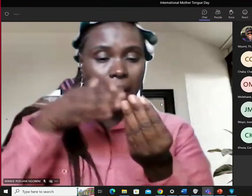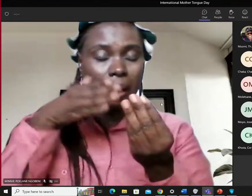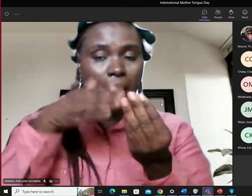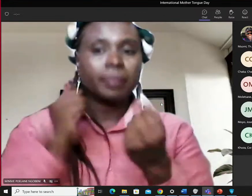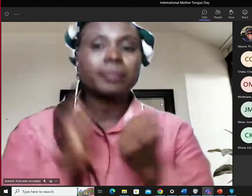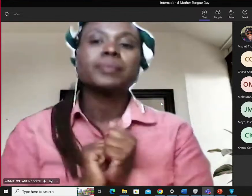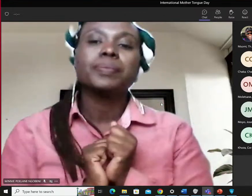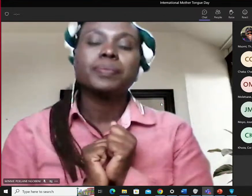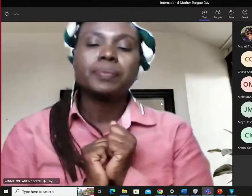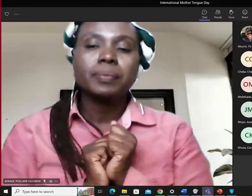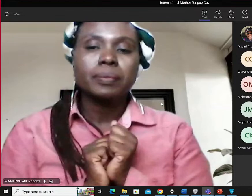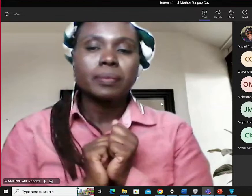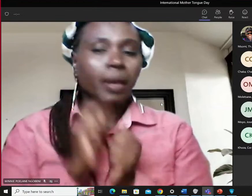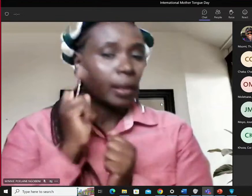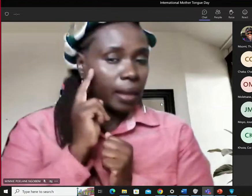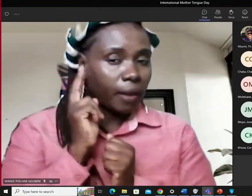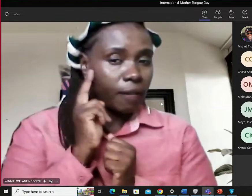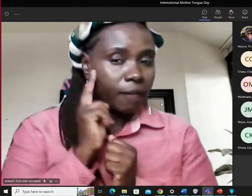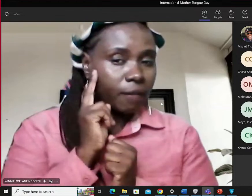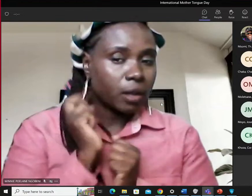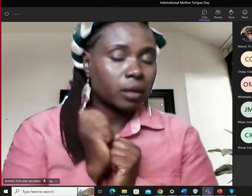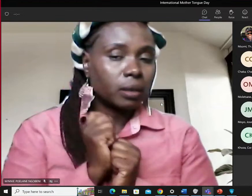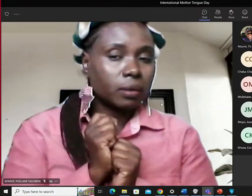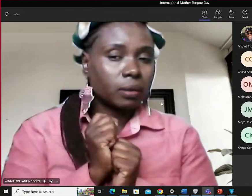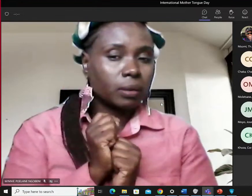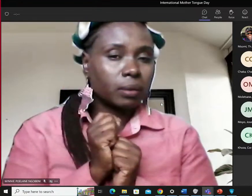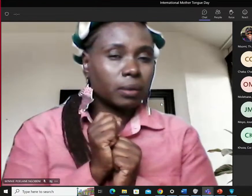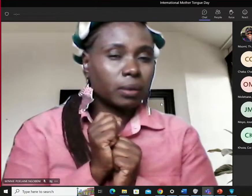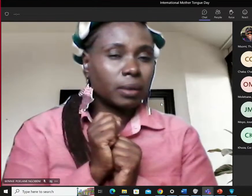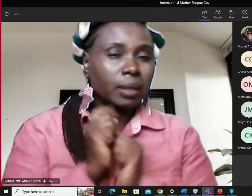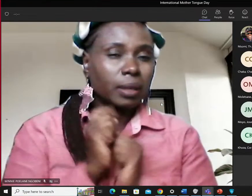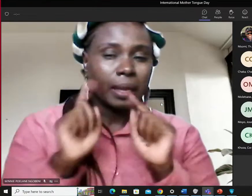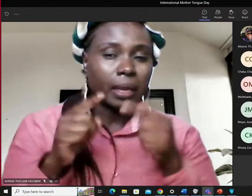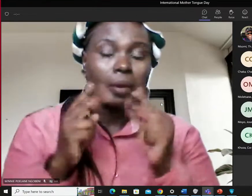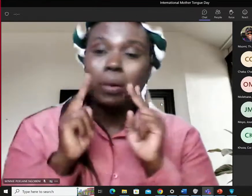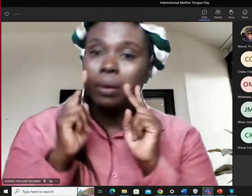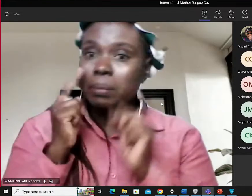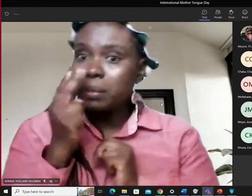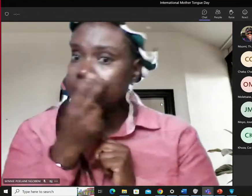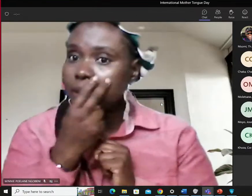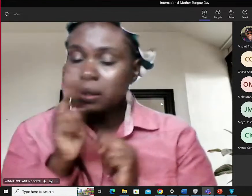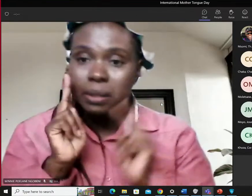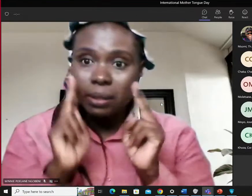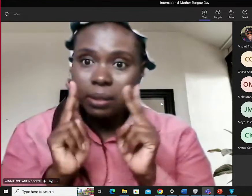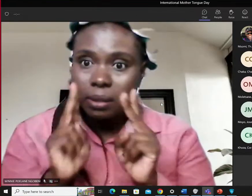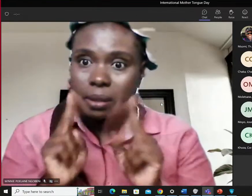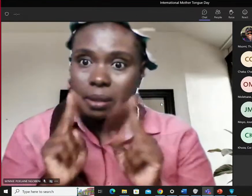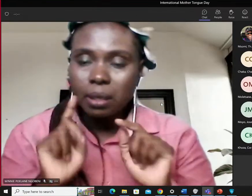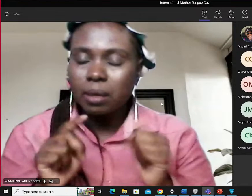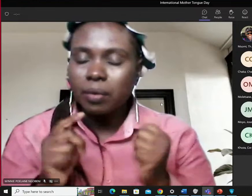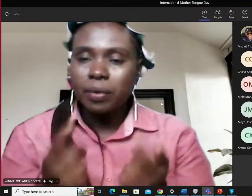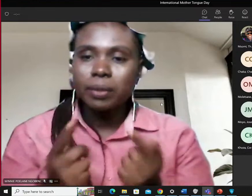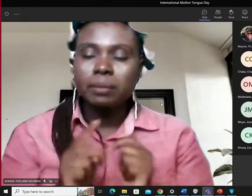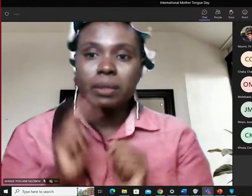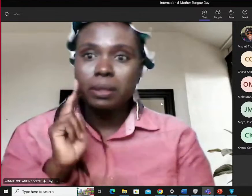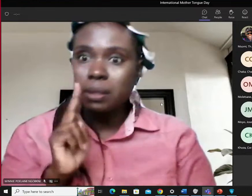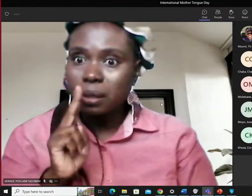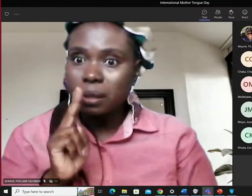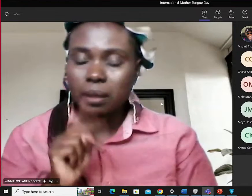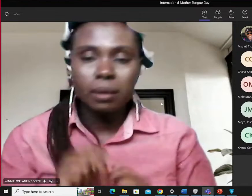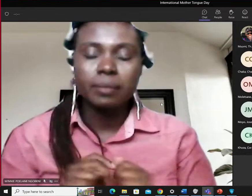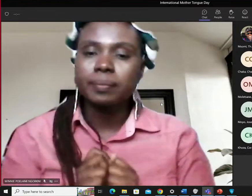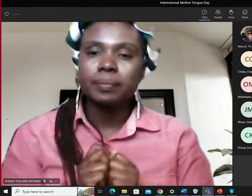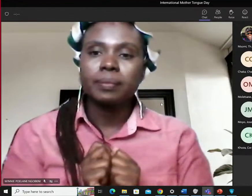Deafness is an invisible disability, that cannot be seen, and